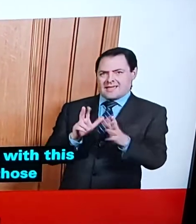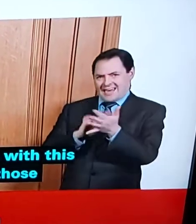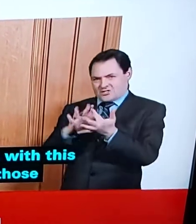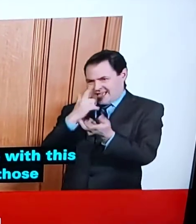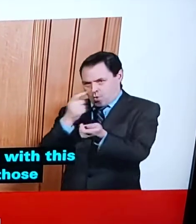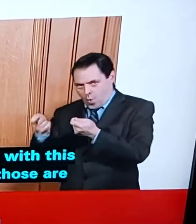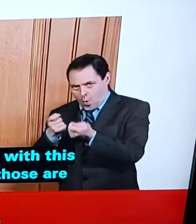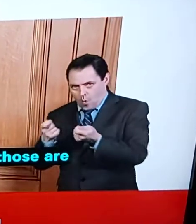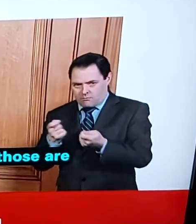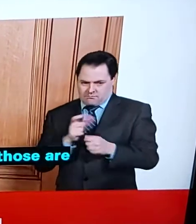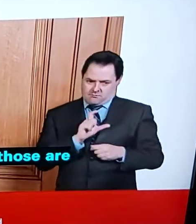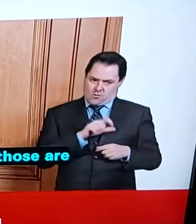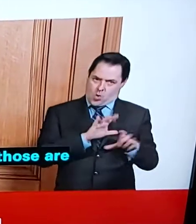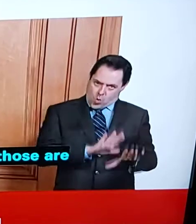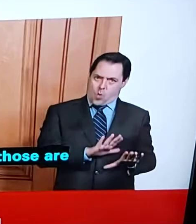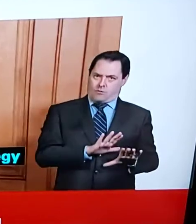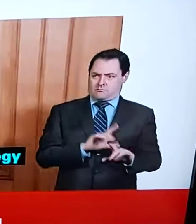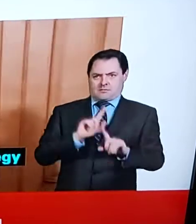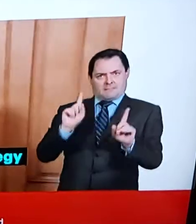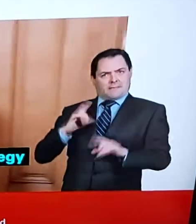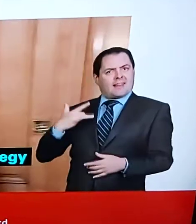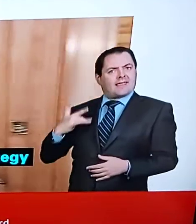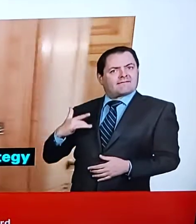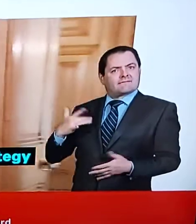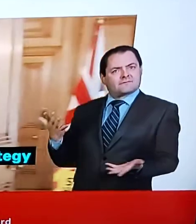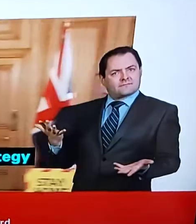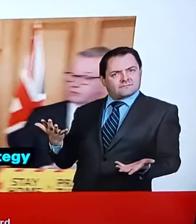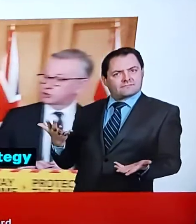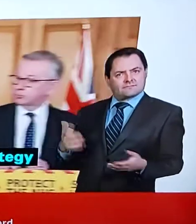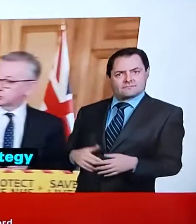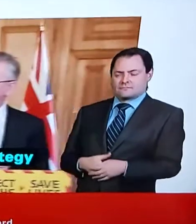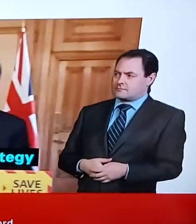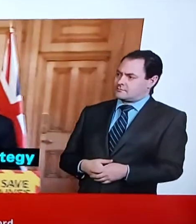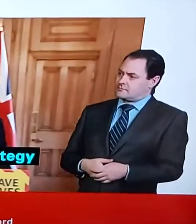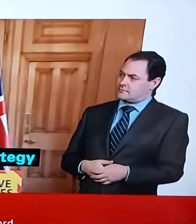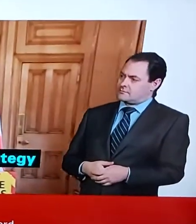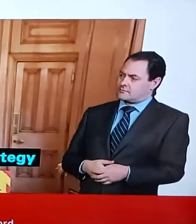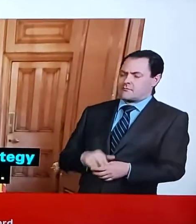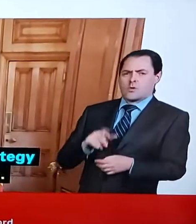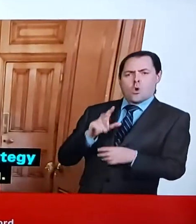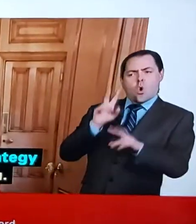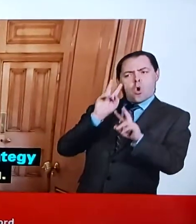forward. Thank you. And we'll turn now to Michael Savage from The Observer.